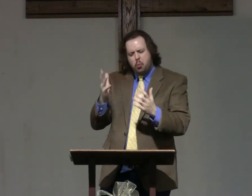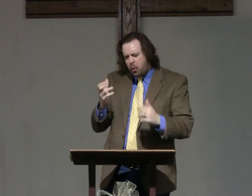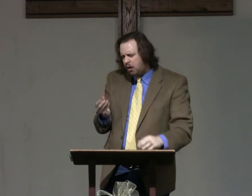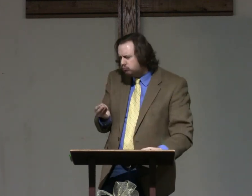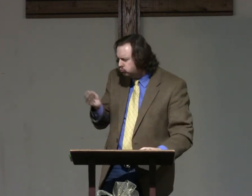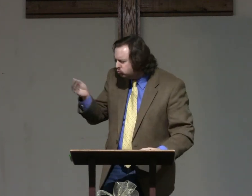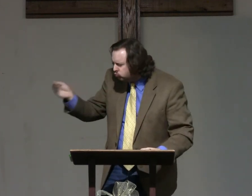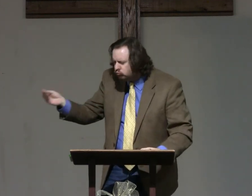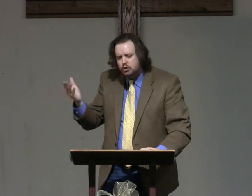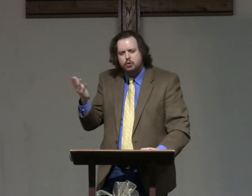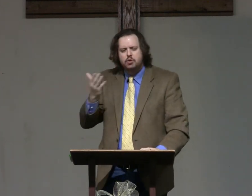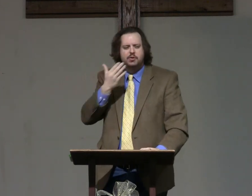Instead of judging her,